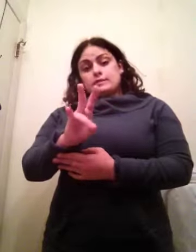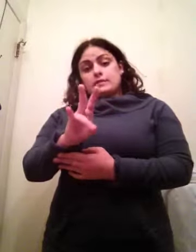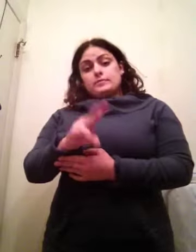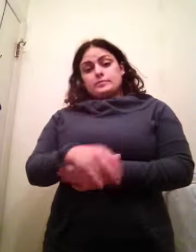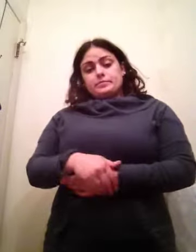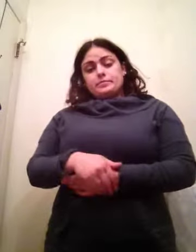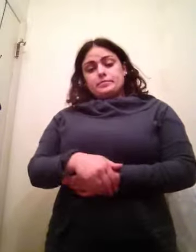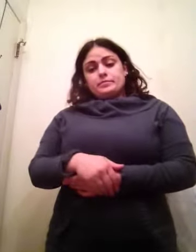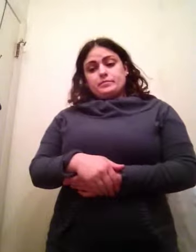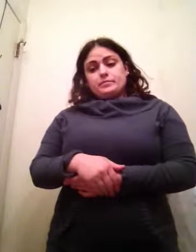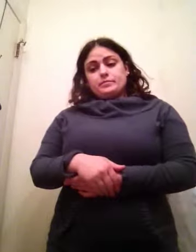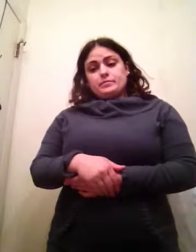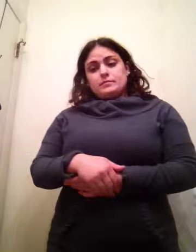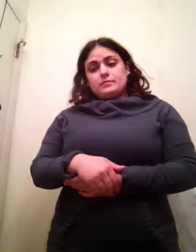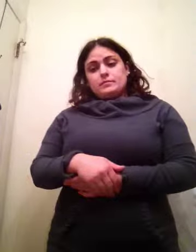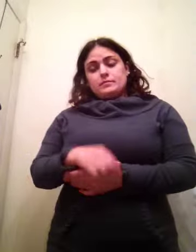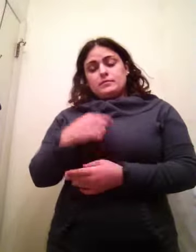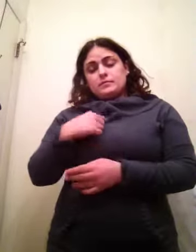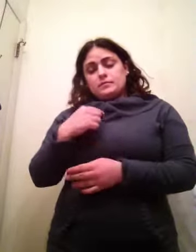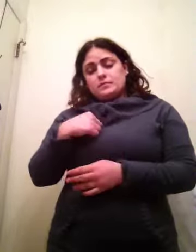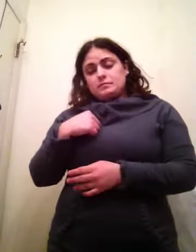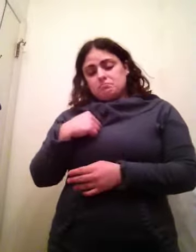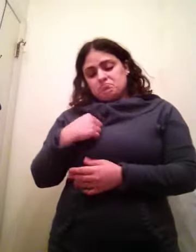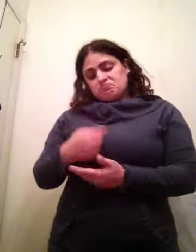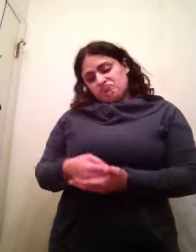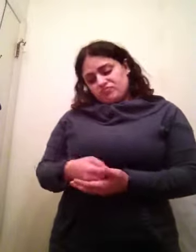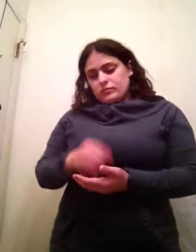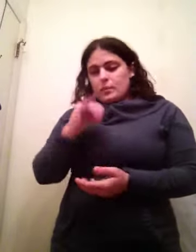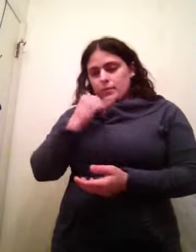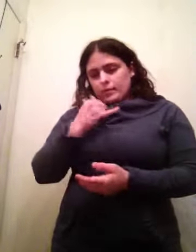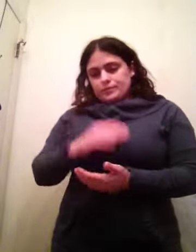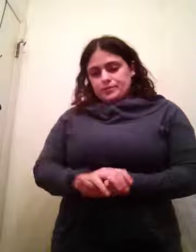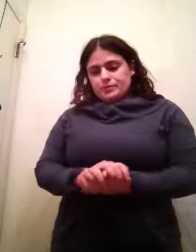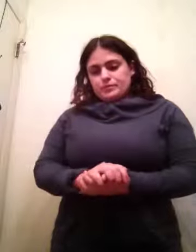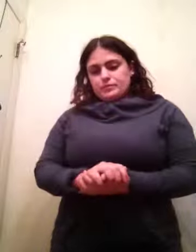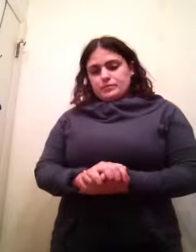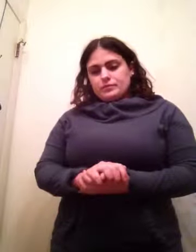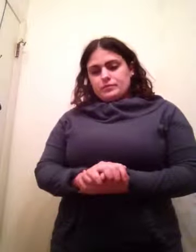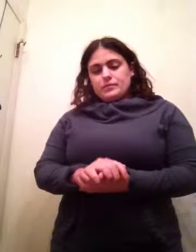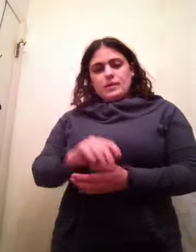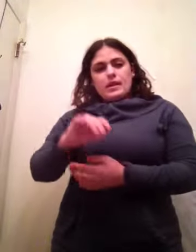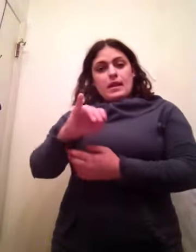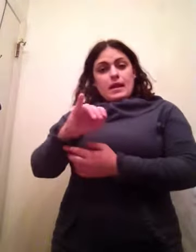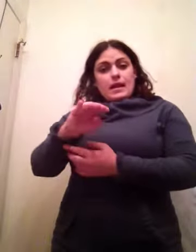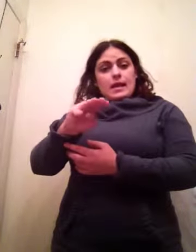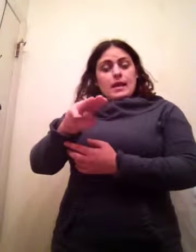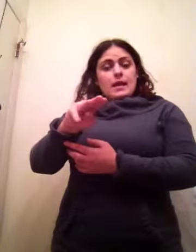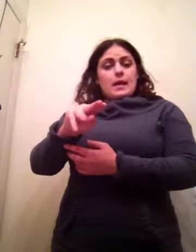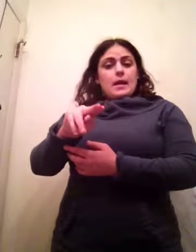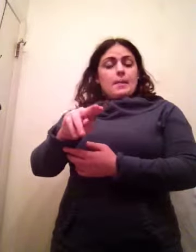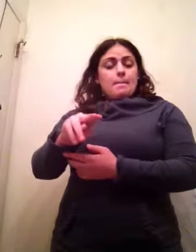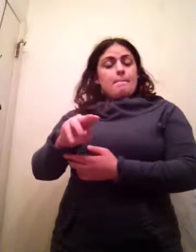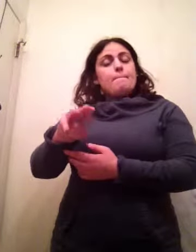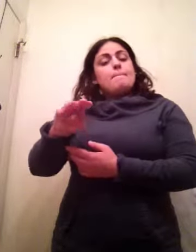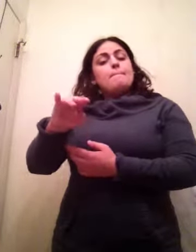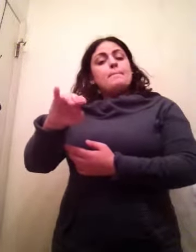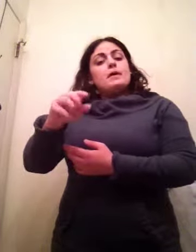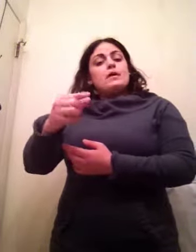Josh? Immigrants. Most of the immigrants, most of the people that were coming to the